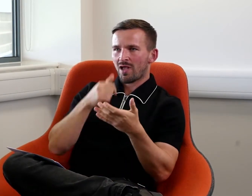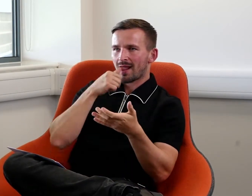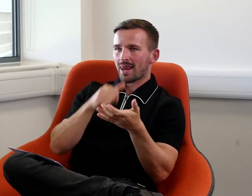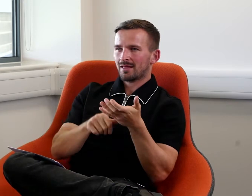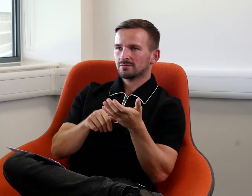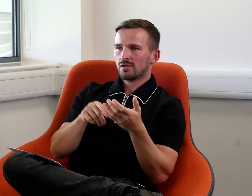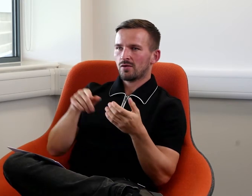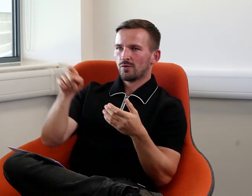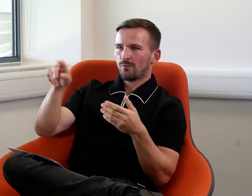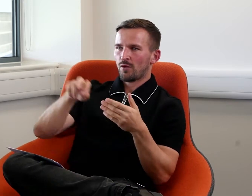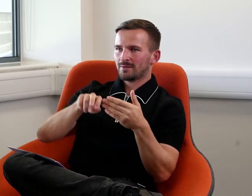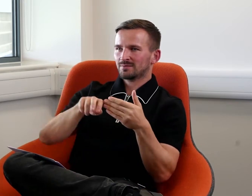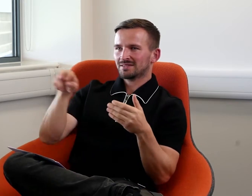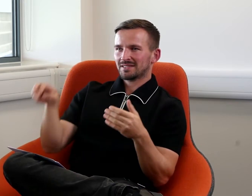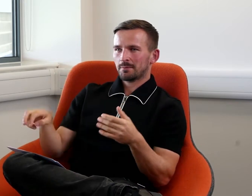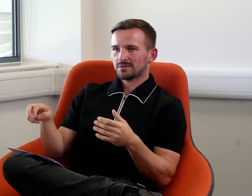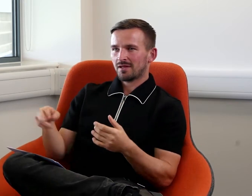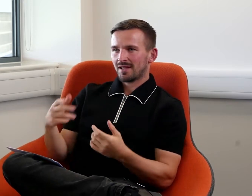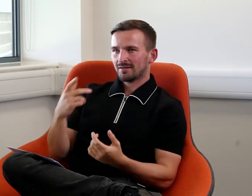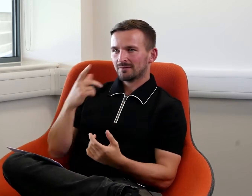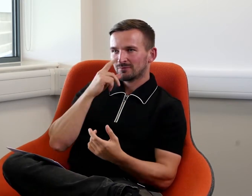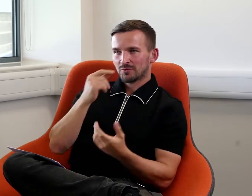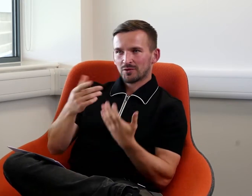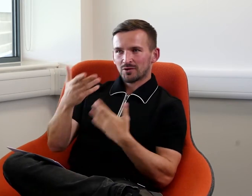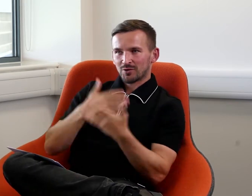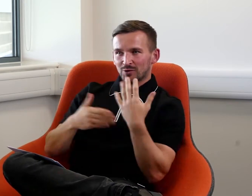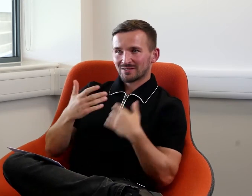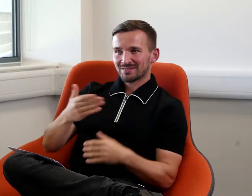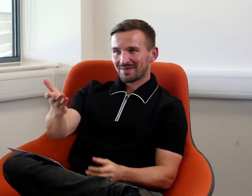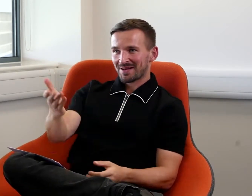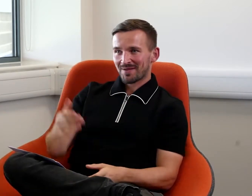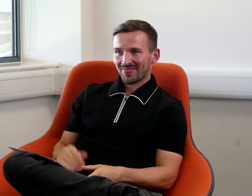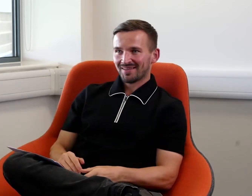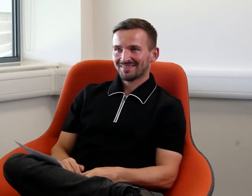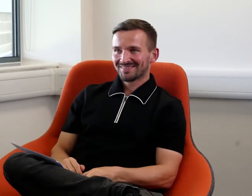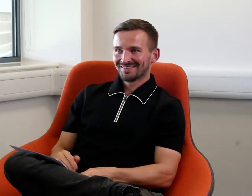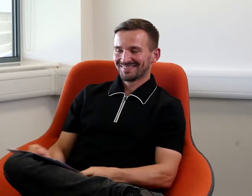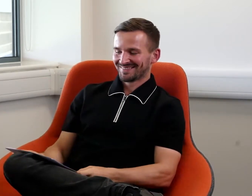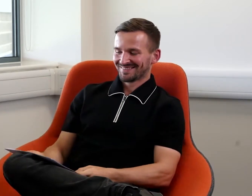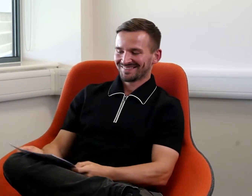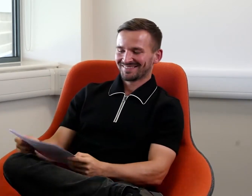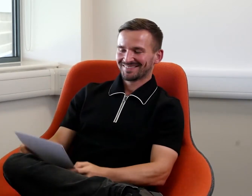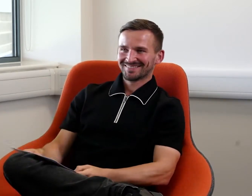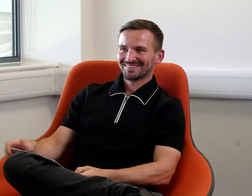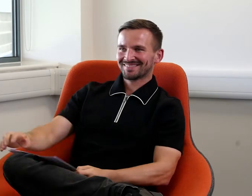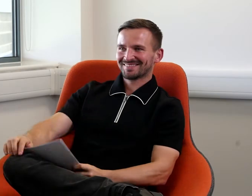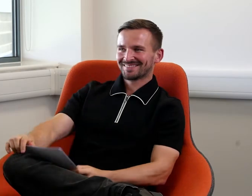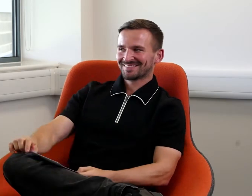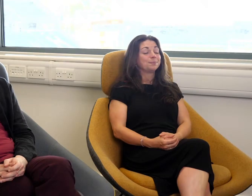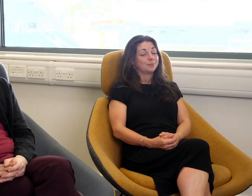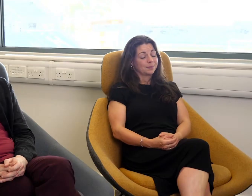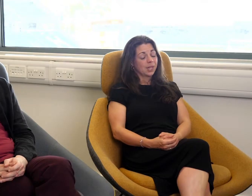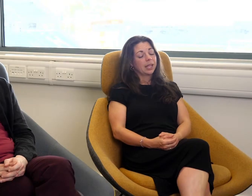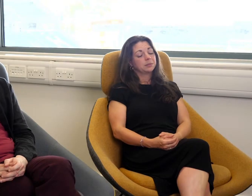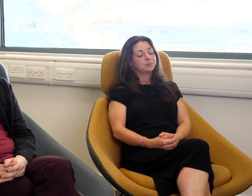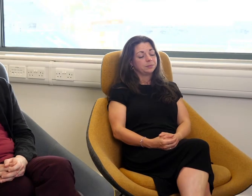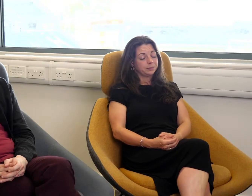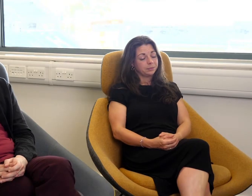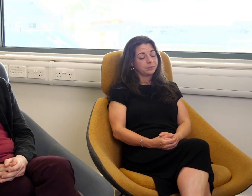of the MPs that signed a letter that thought he should step down. Could you explain a bit more about that? Yeah, that was a really hard thing to do